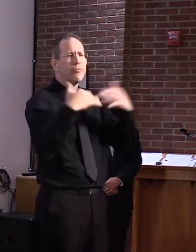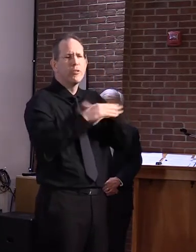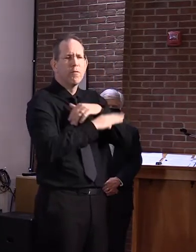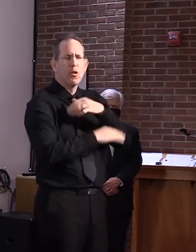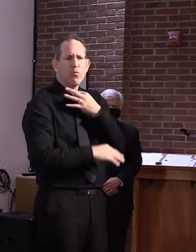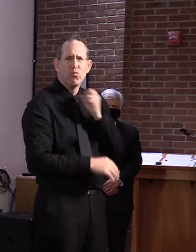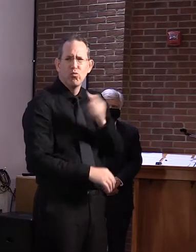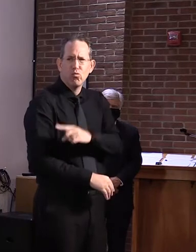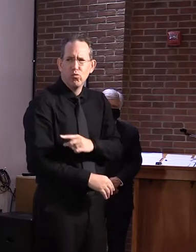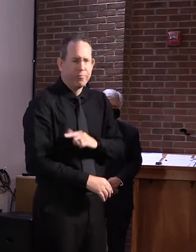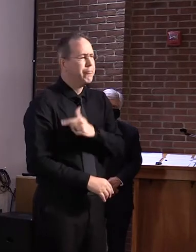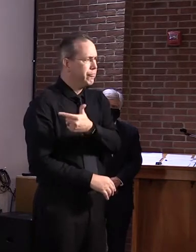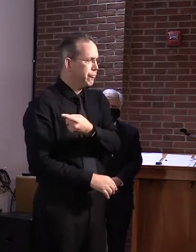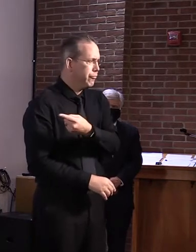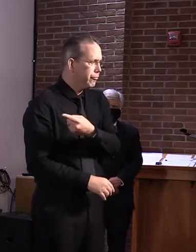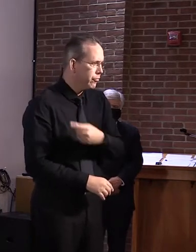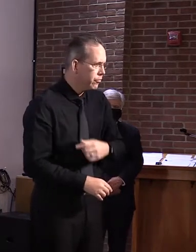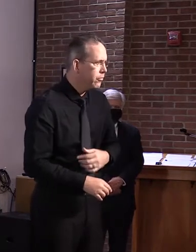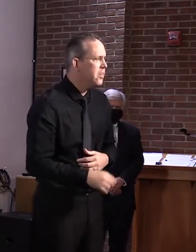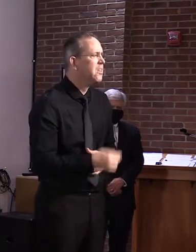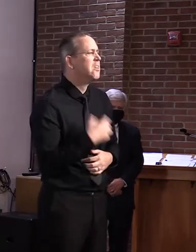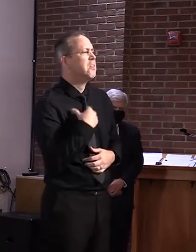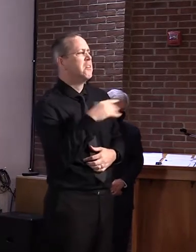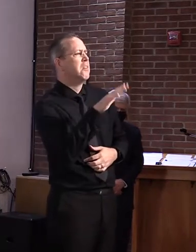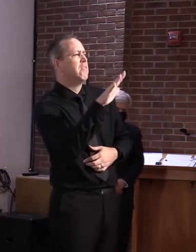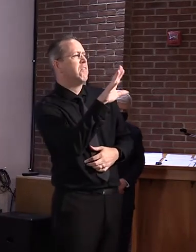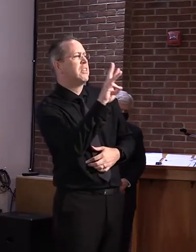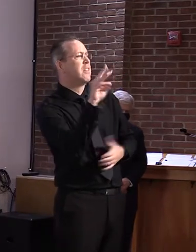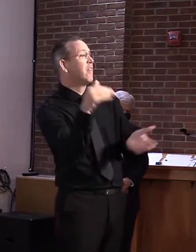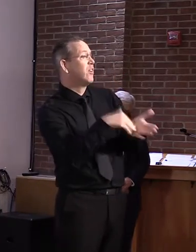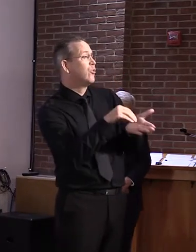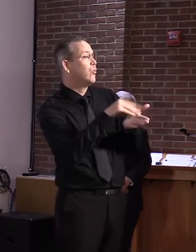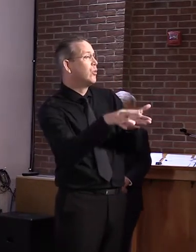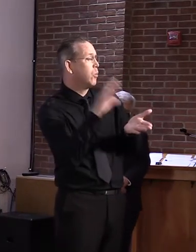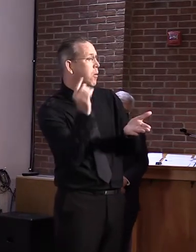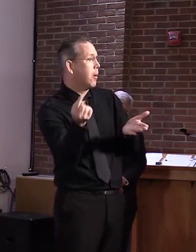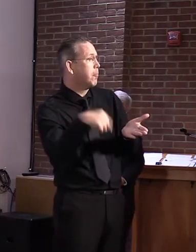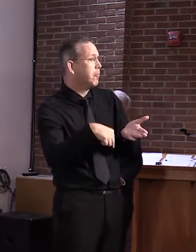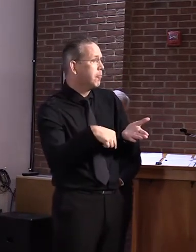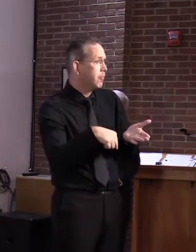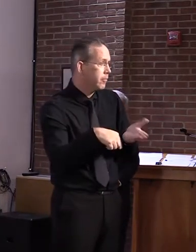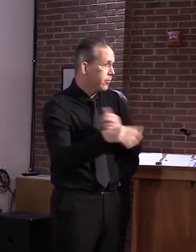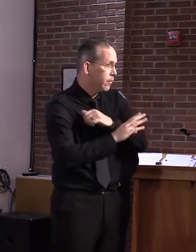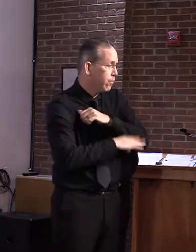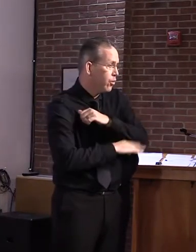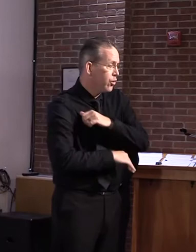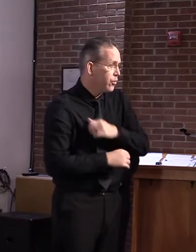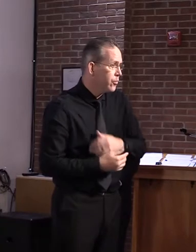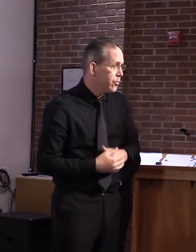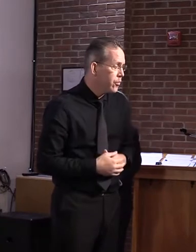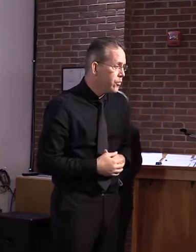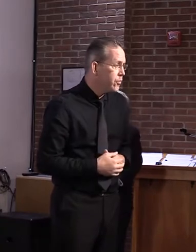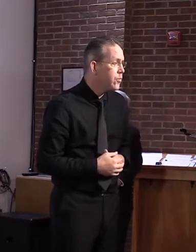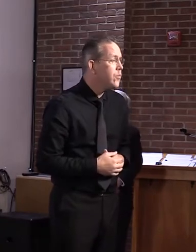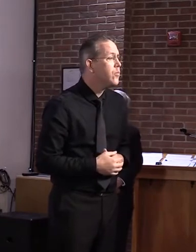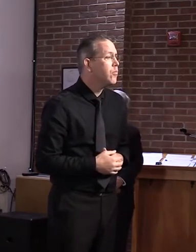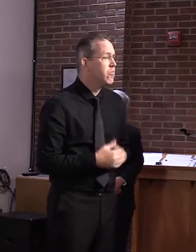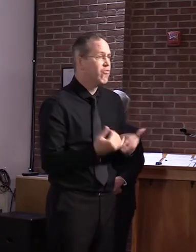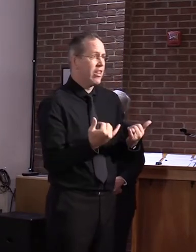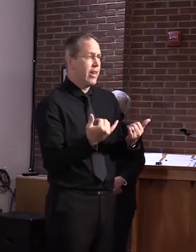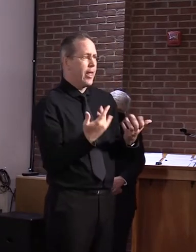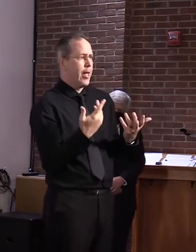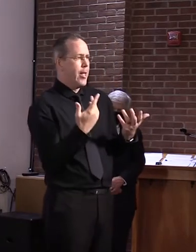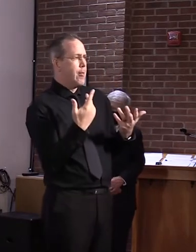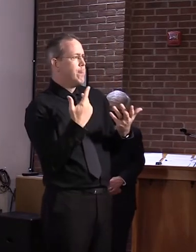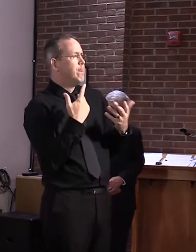There's approximately 56,000 students in colleges in Vermont. At this moment, none of the college presidents